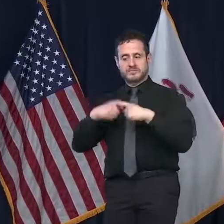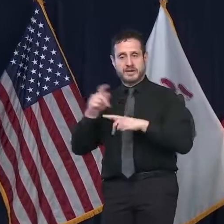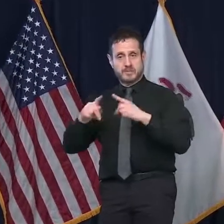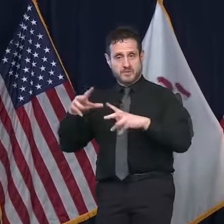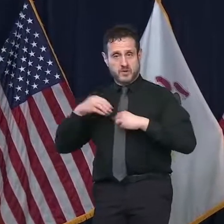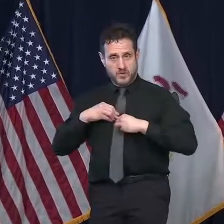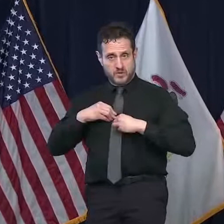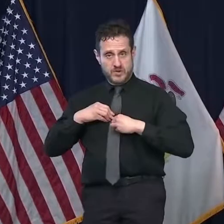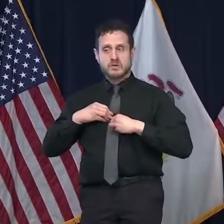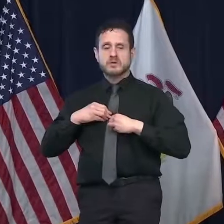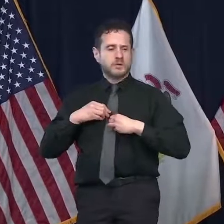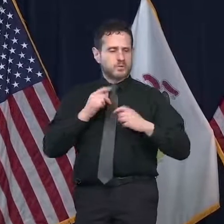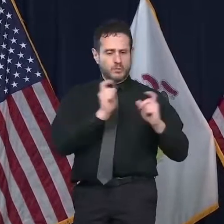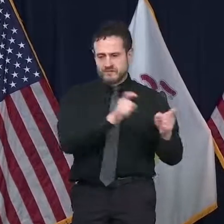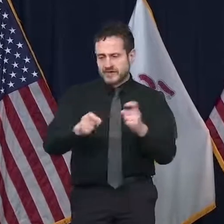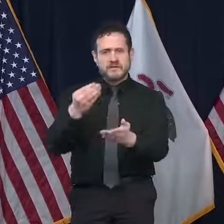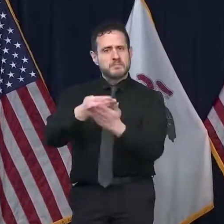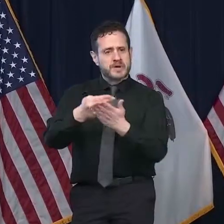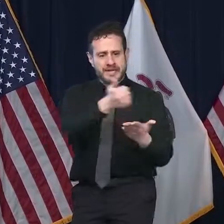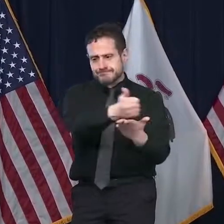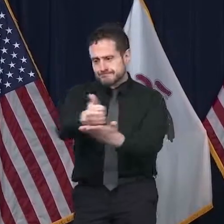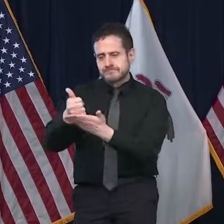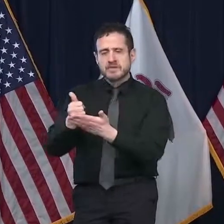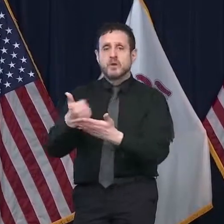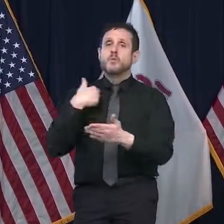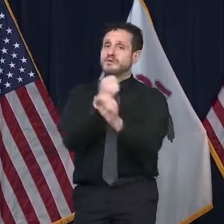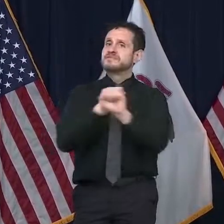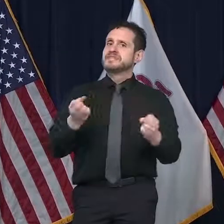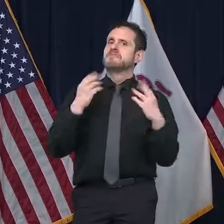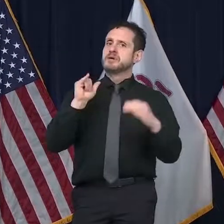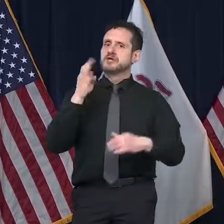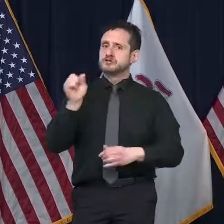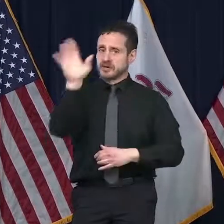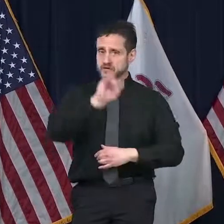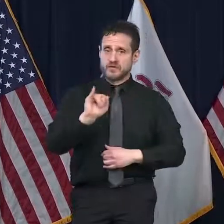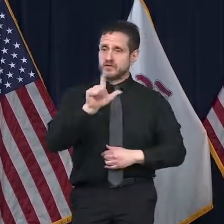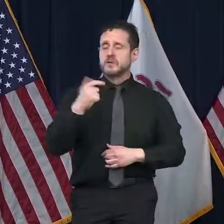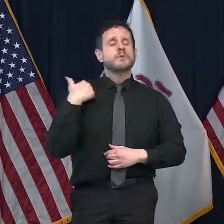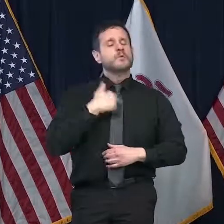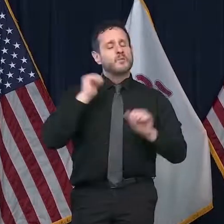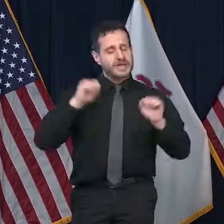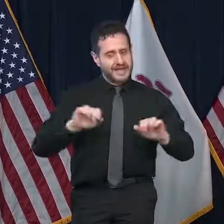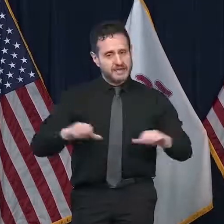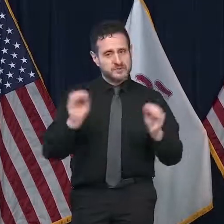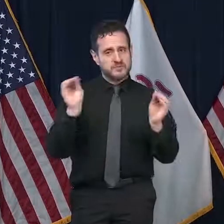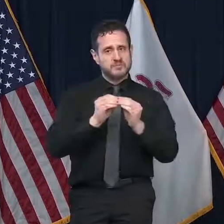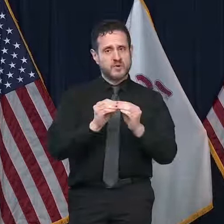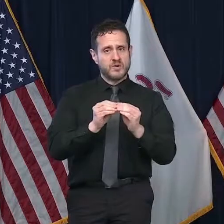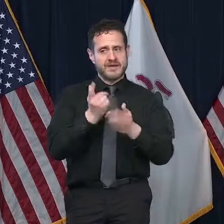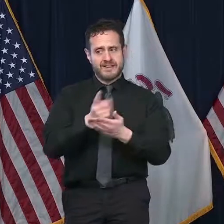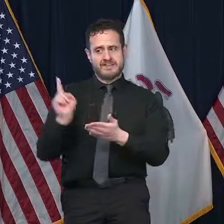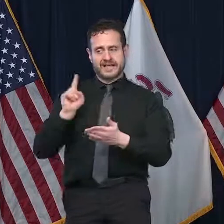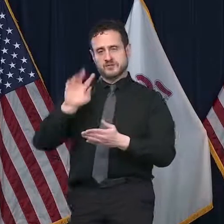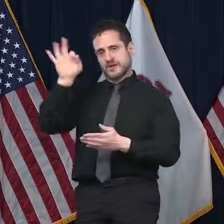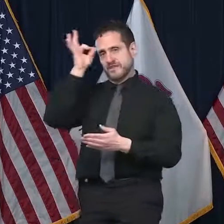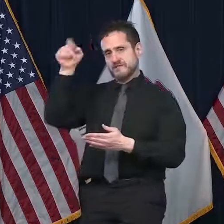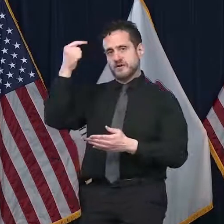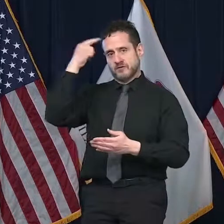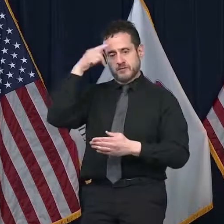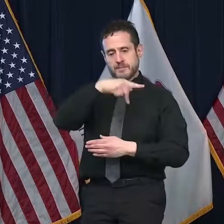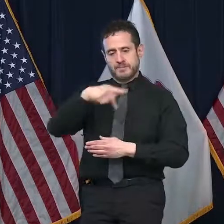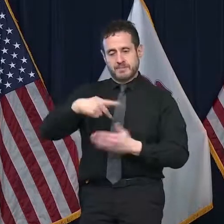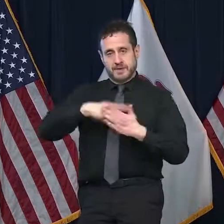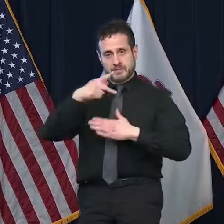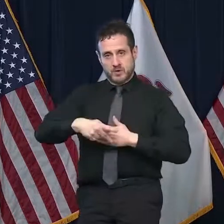state. There's more that can be done, though. Last week, the federal government's Paycheck Protection Program, or